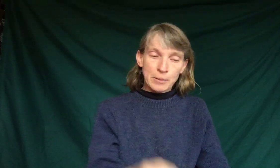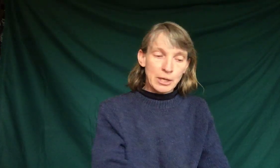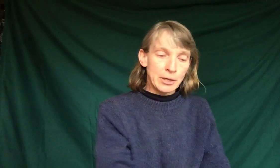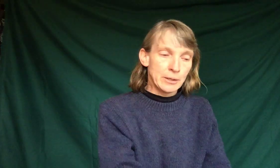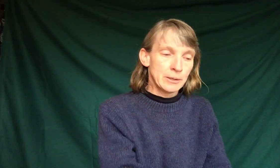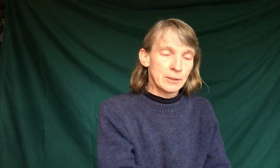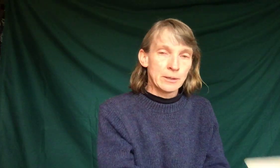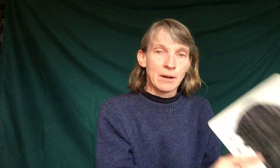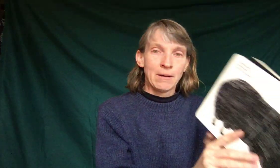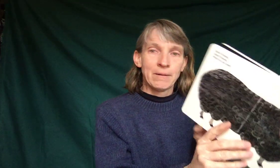me.